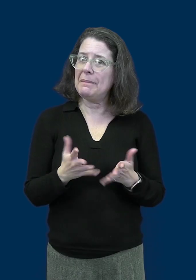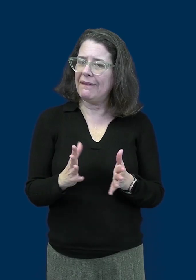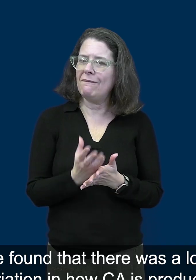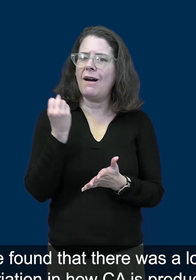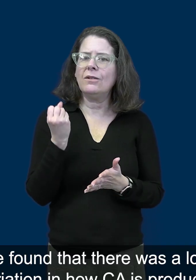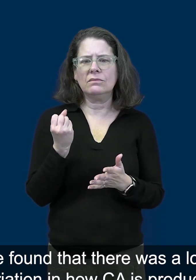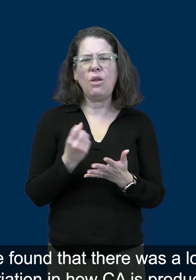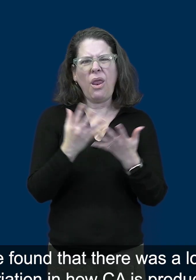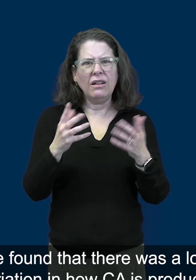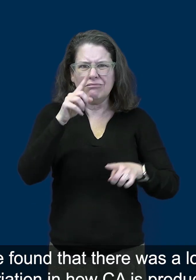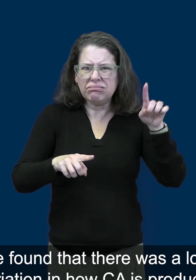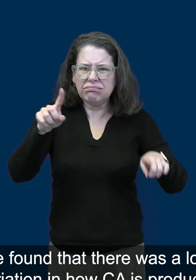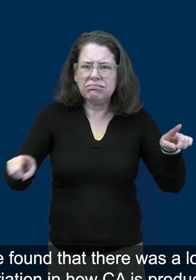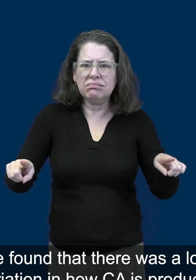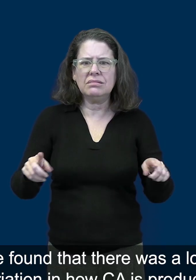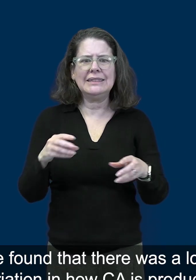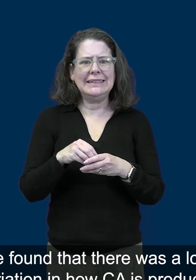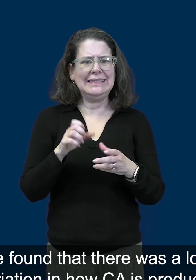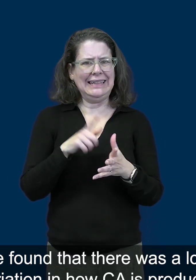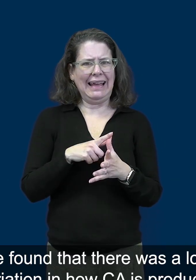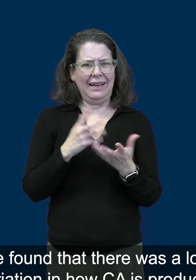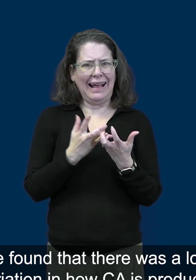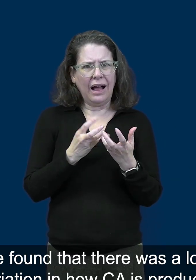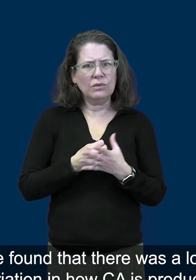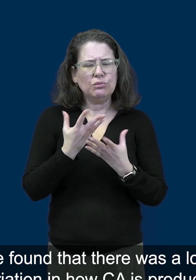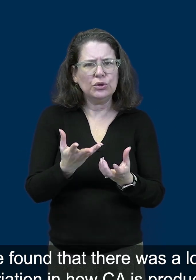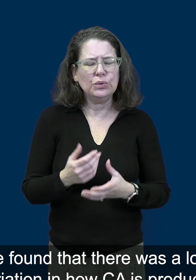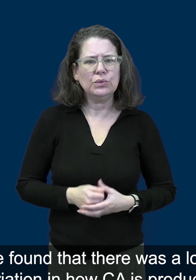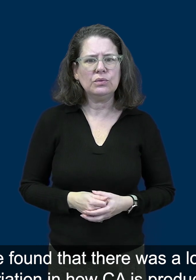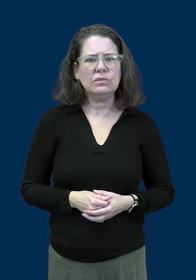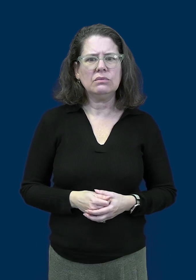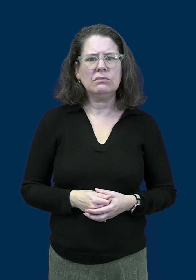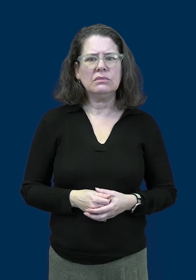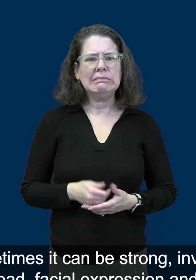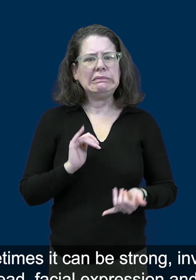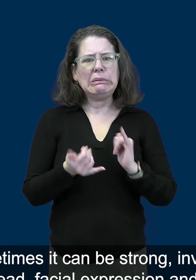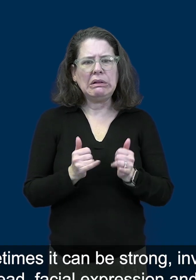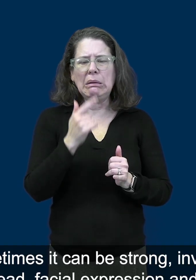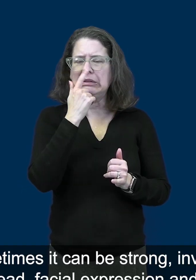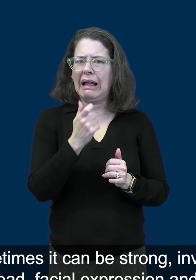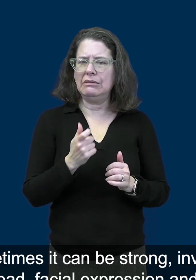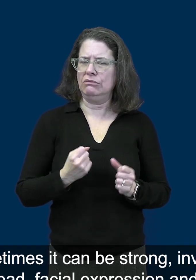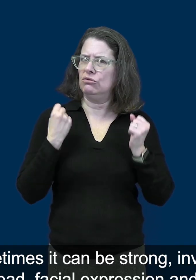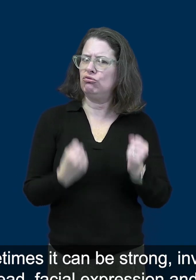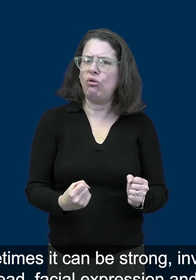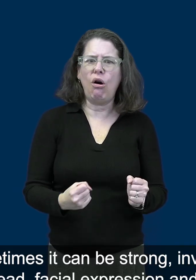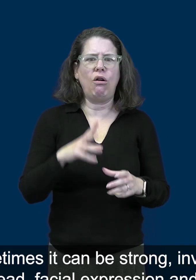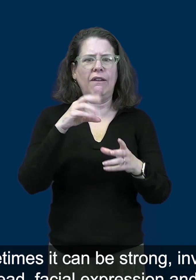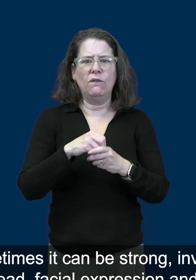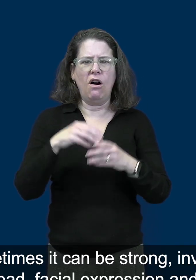We found that there was a lot of variation in how CA is produced. Sometimes it can be strong, involving the head,